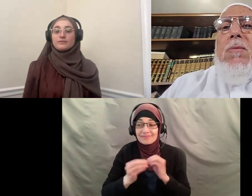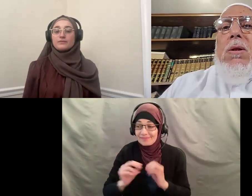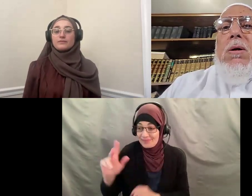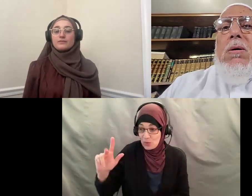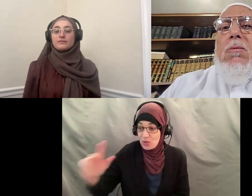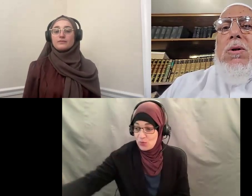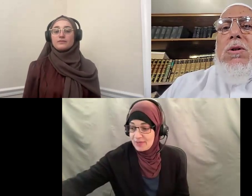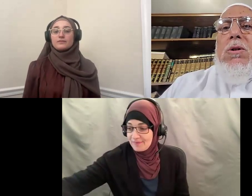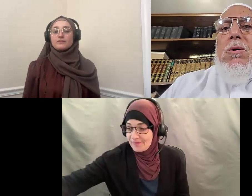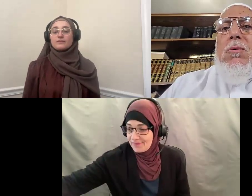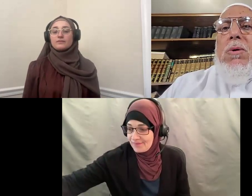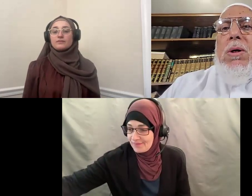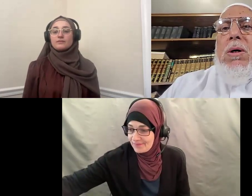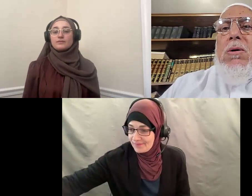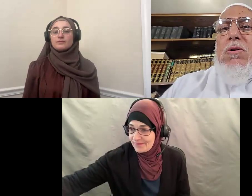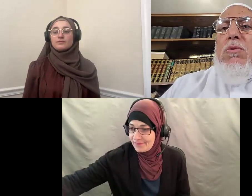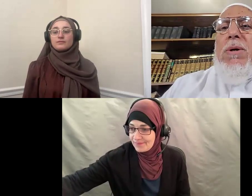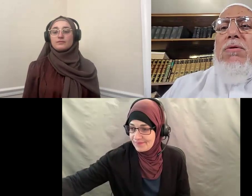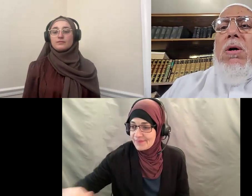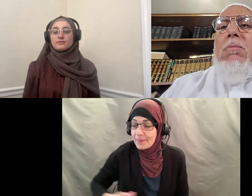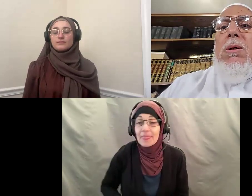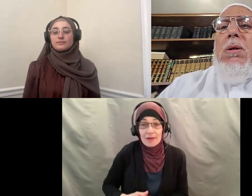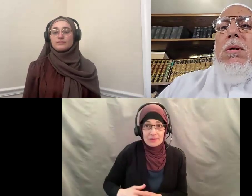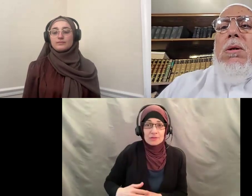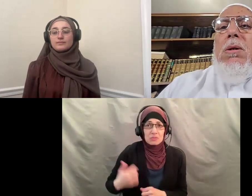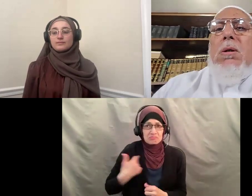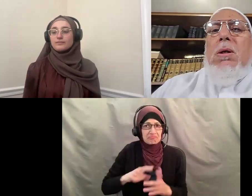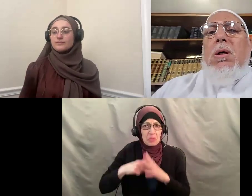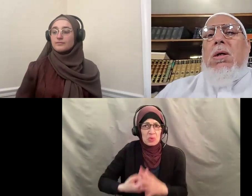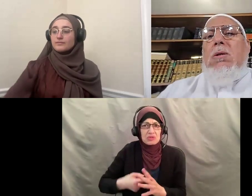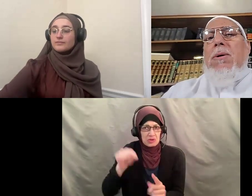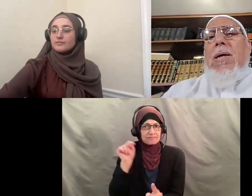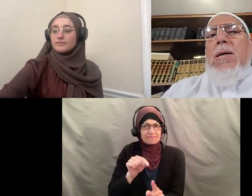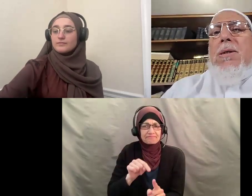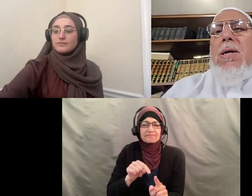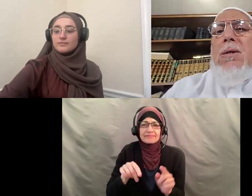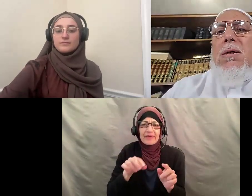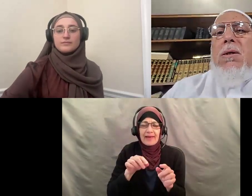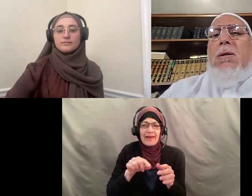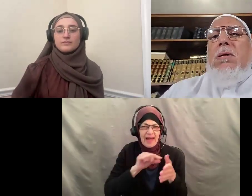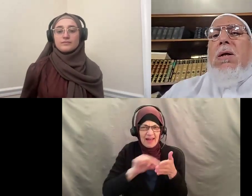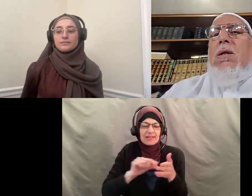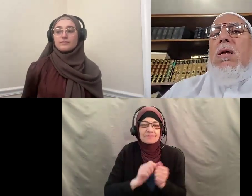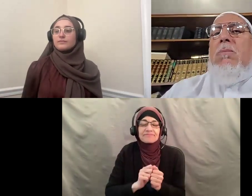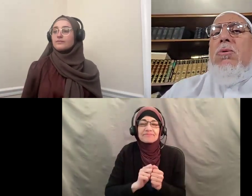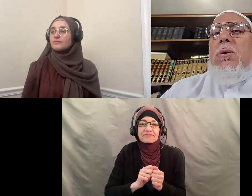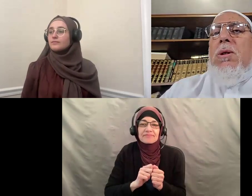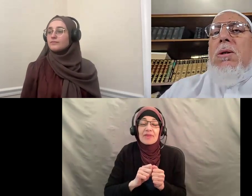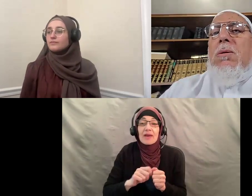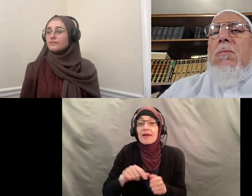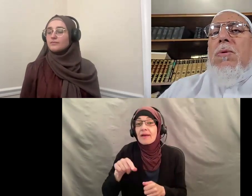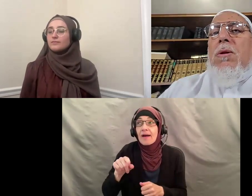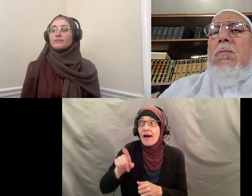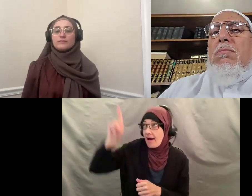23, which we are resuming from, Allah subhanahu wa ta'ala says that